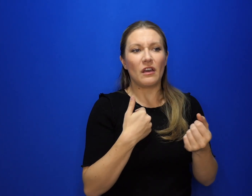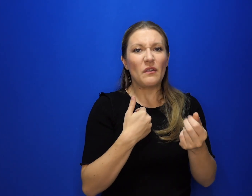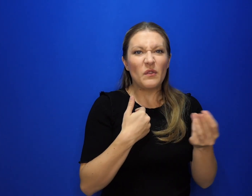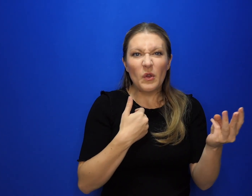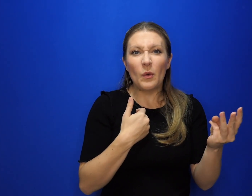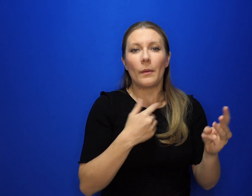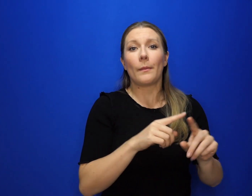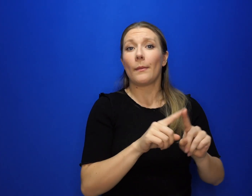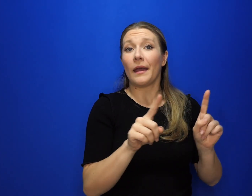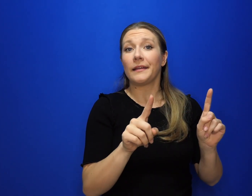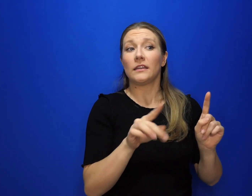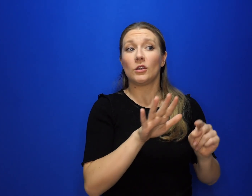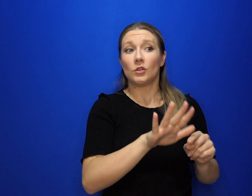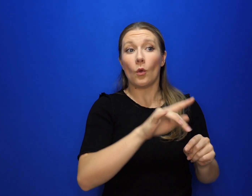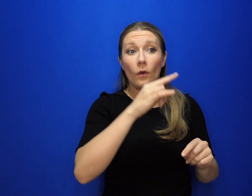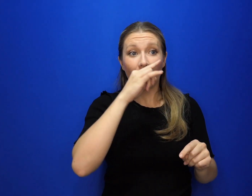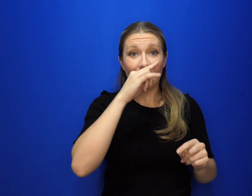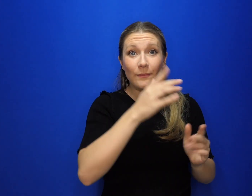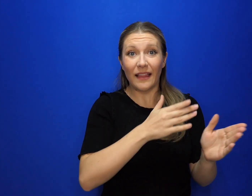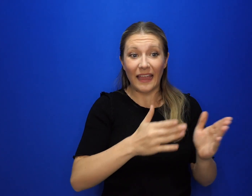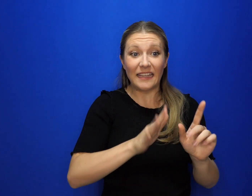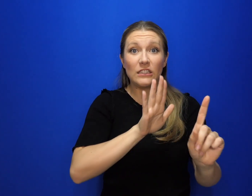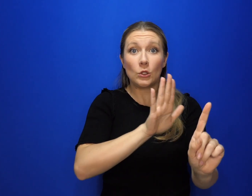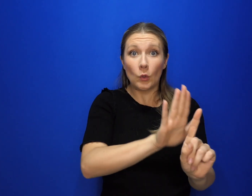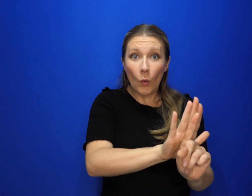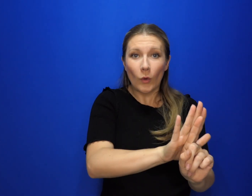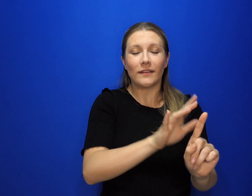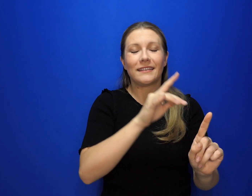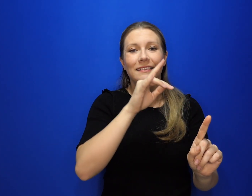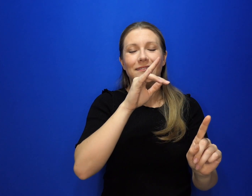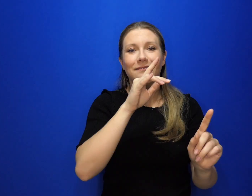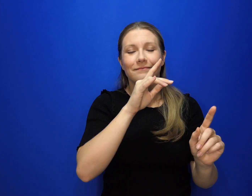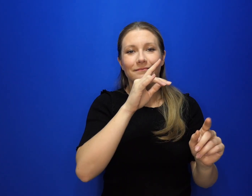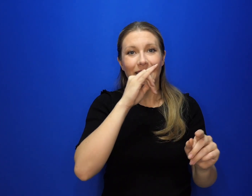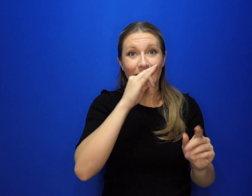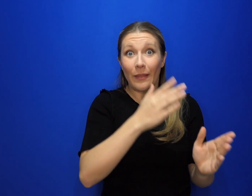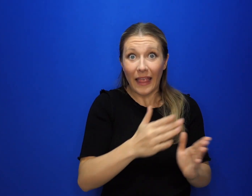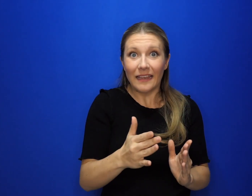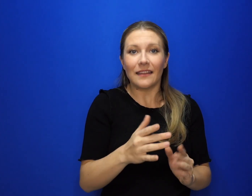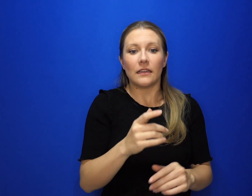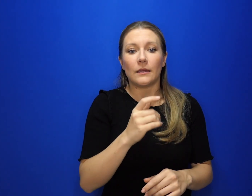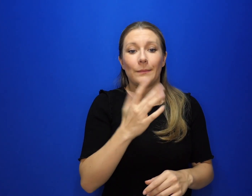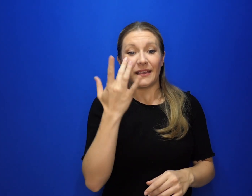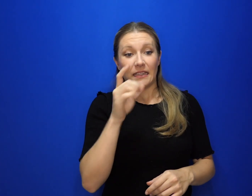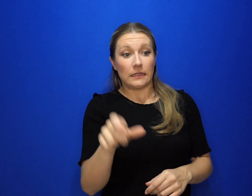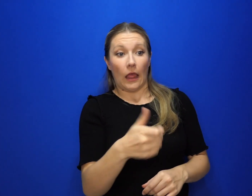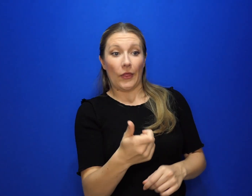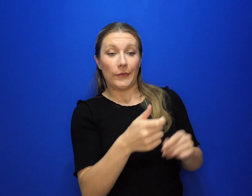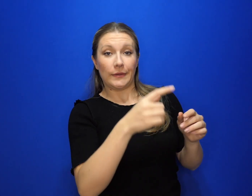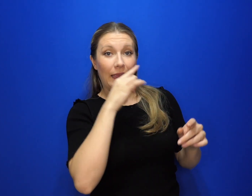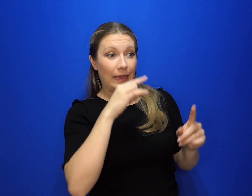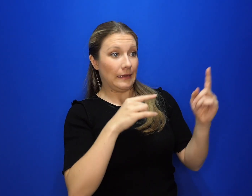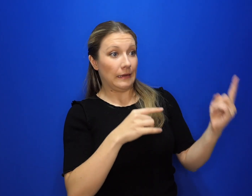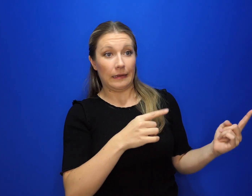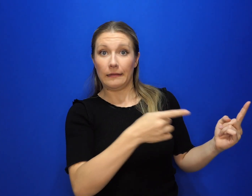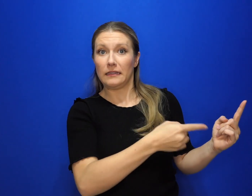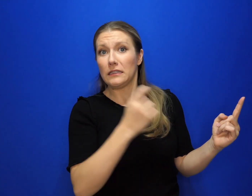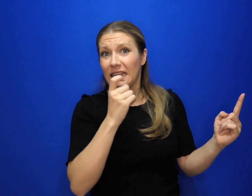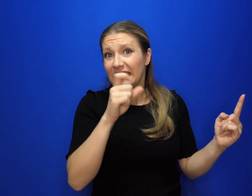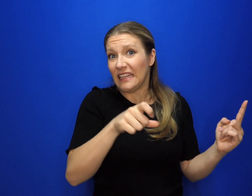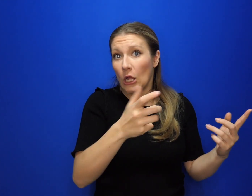couple. But your child's plan is your child's plan. Yeah. Just because this other child doesn't seem to